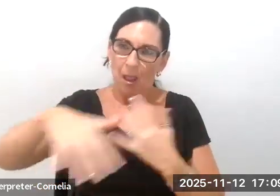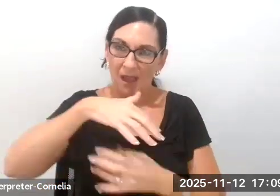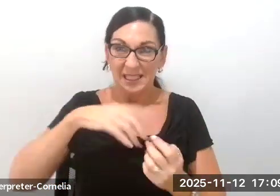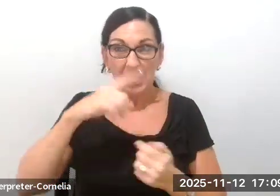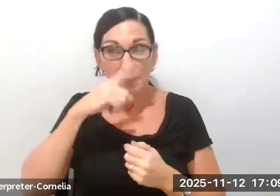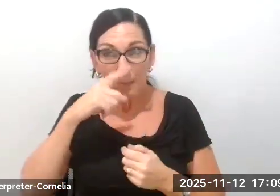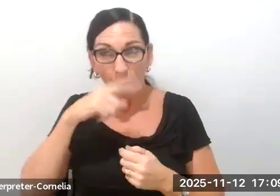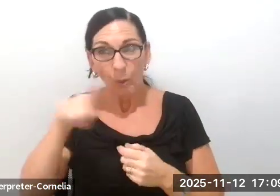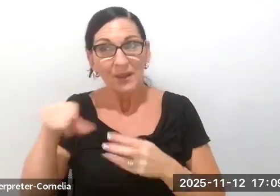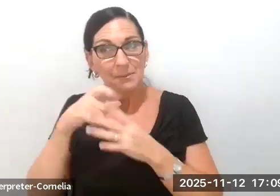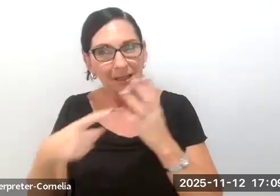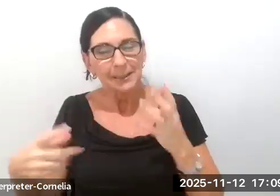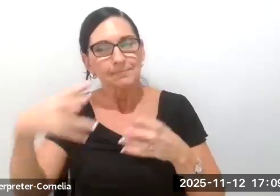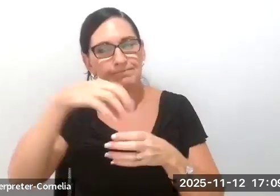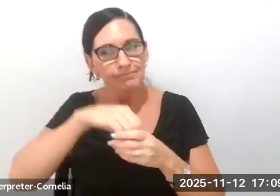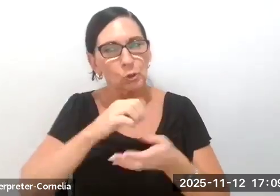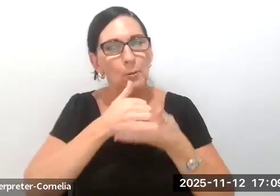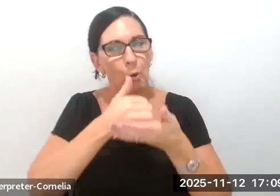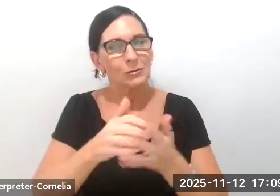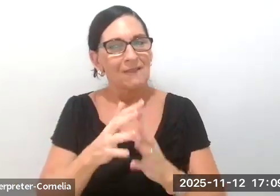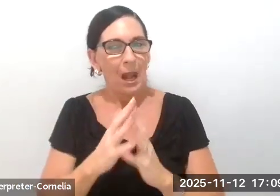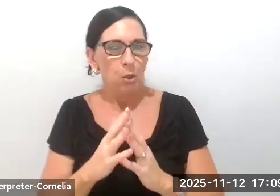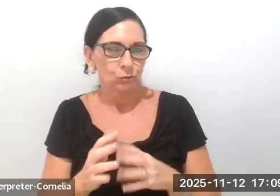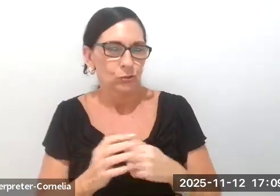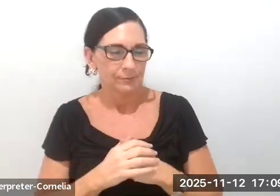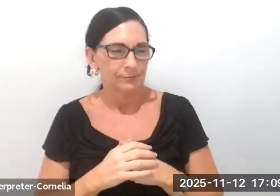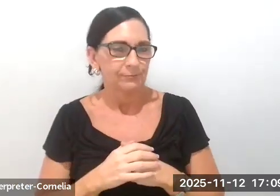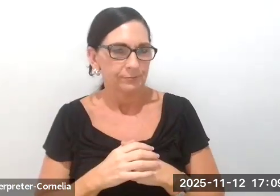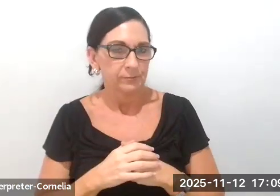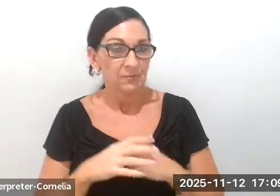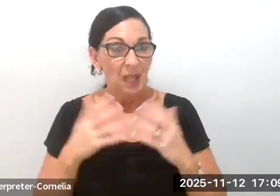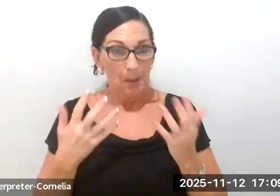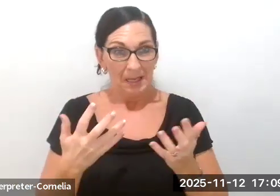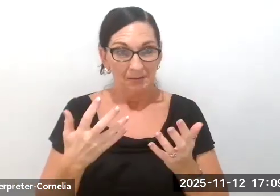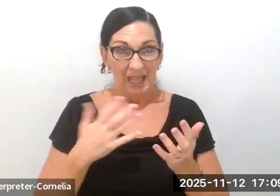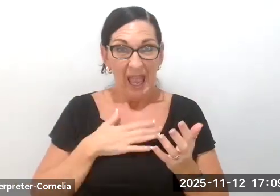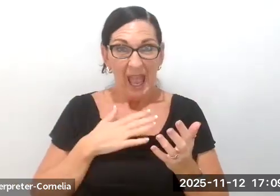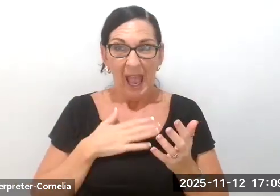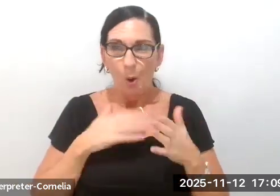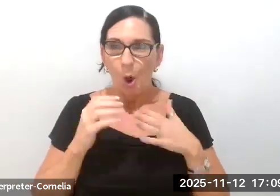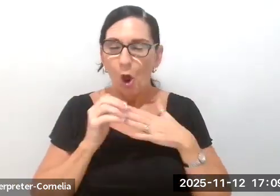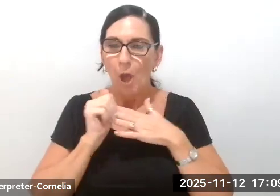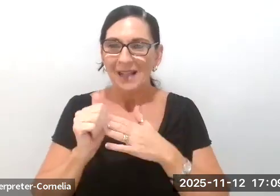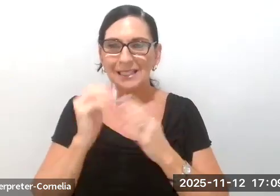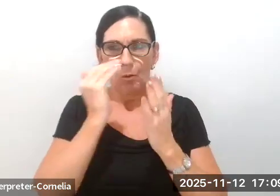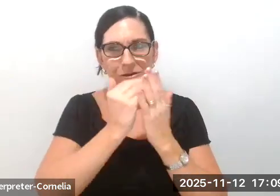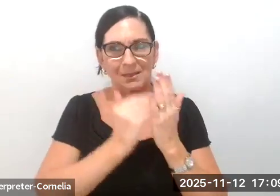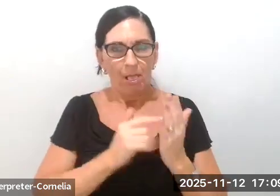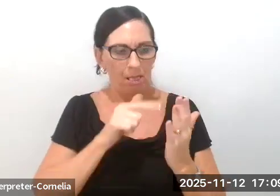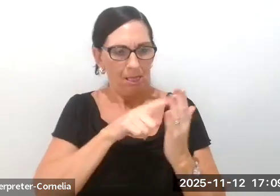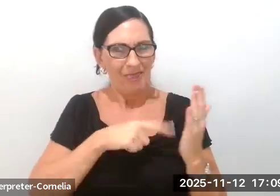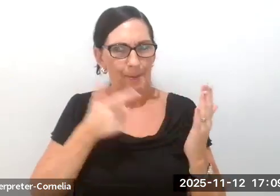engaged, supported, and valued. So as I mentioned, our guiding principles drive everything that we